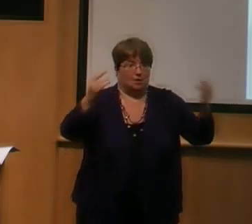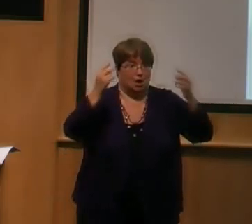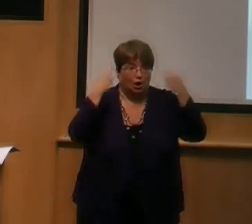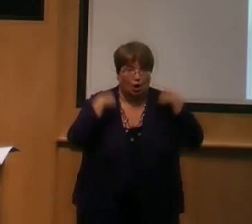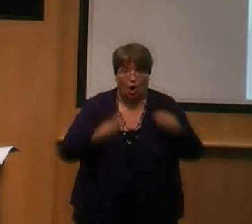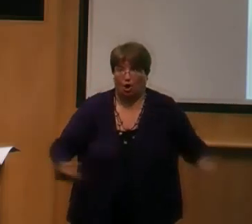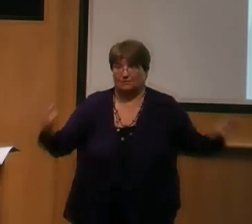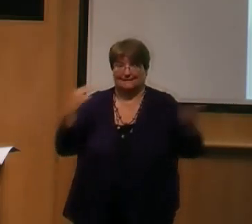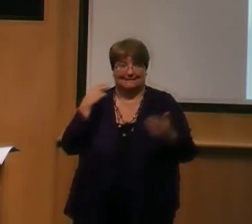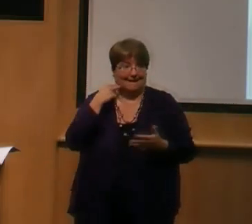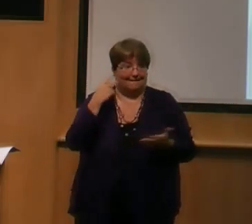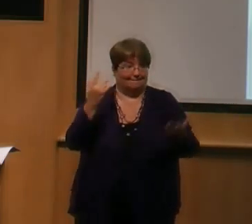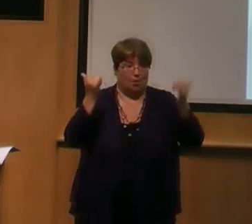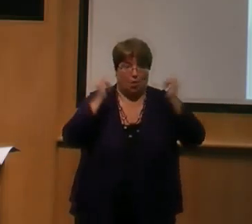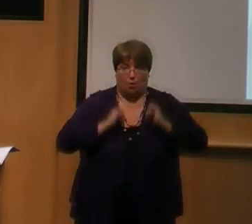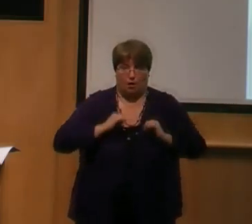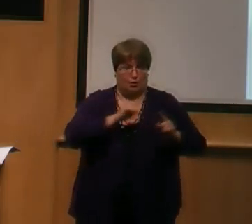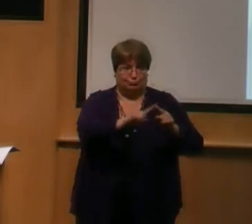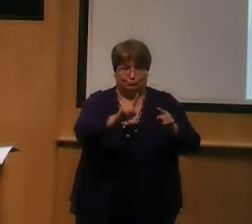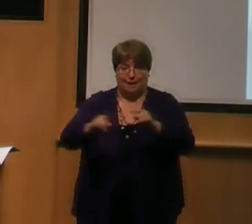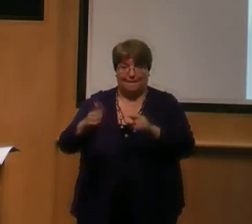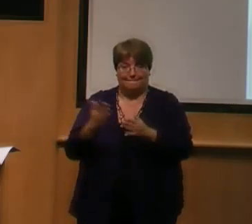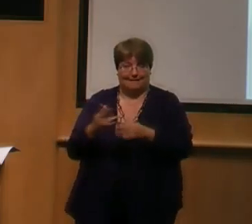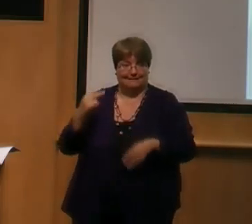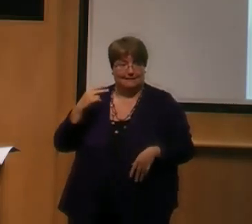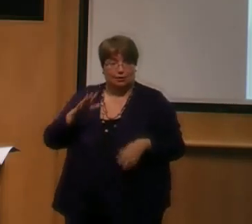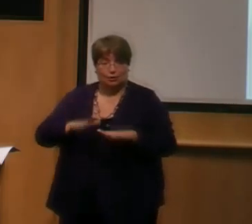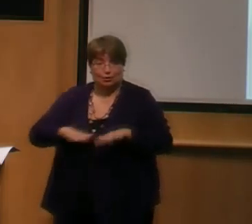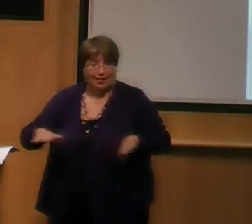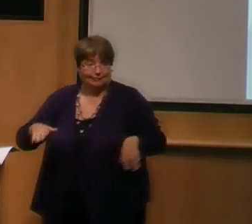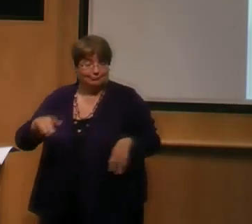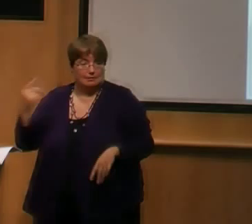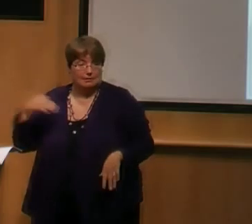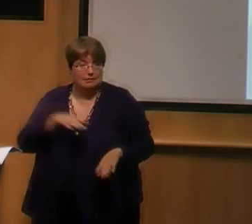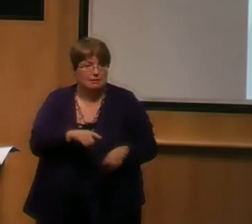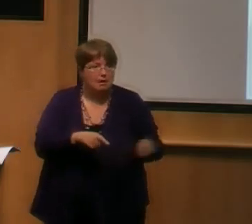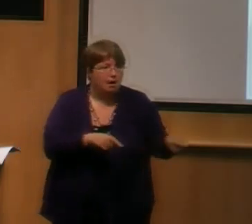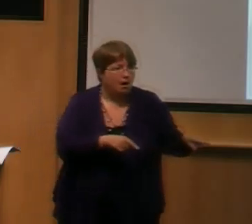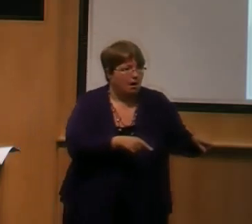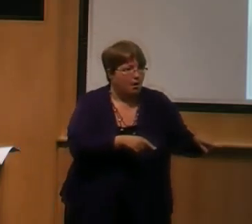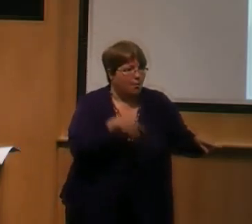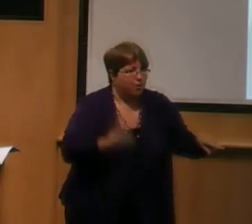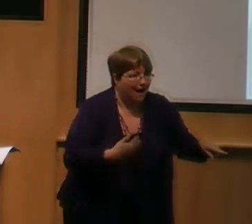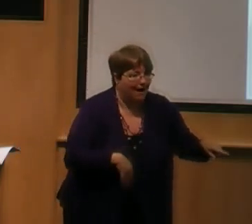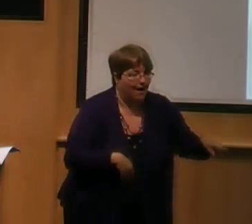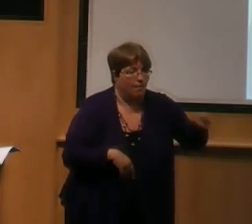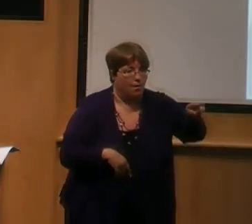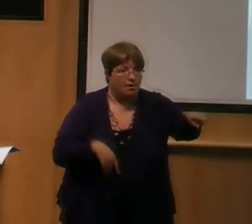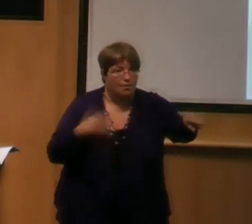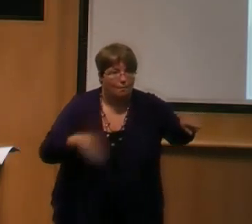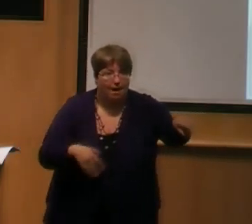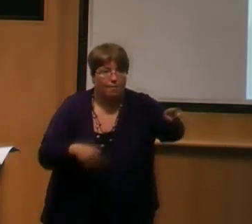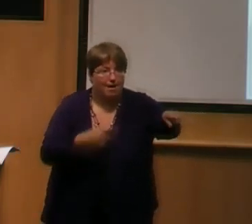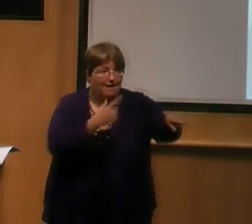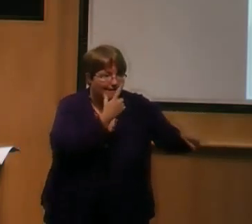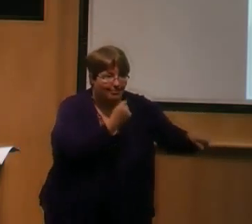with deaf issues. And I think that the young deaf people, the inspiration to think, you know, I'm not